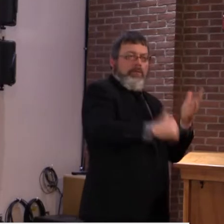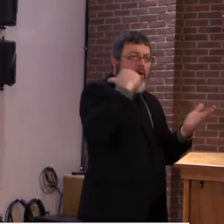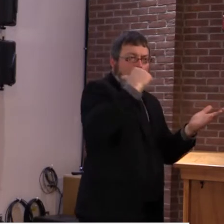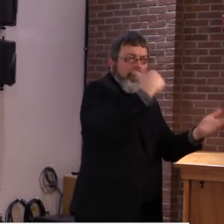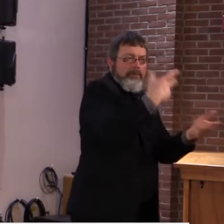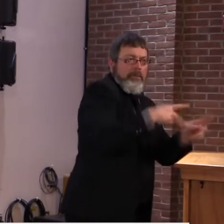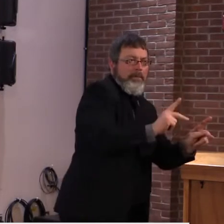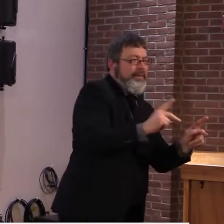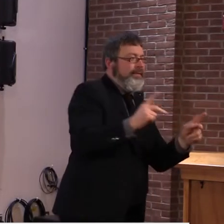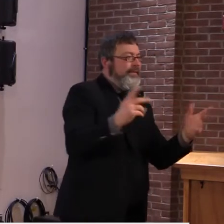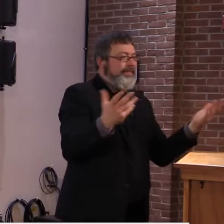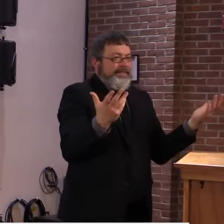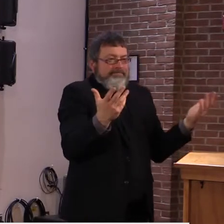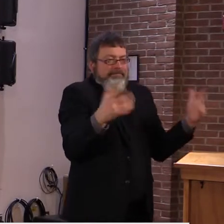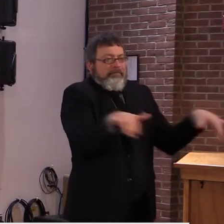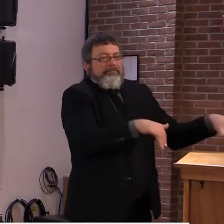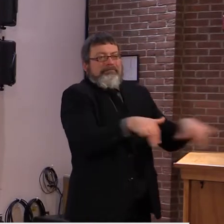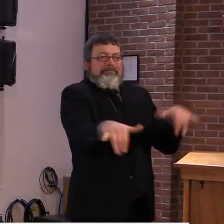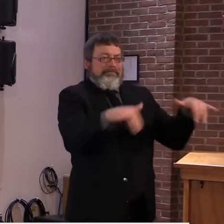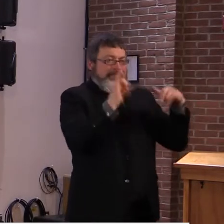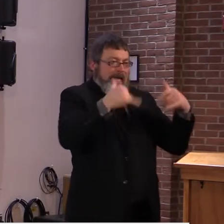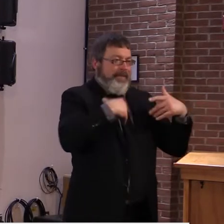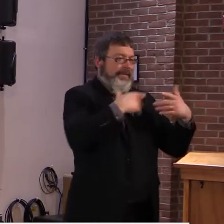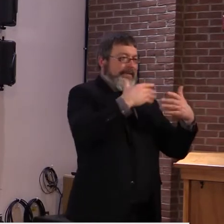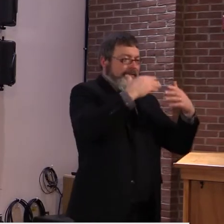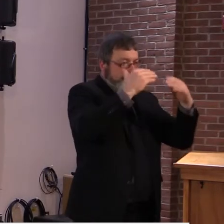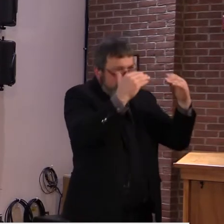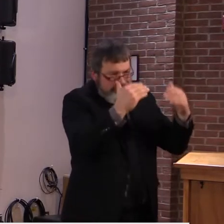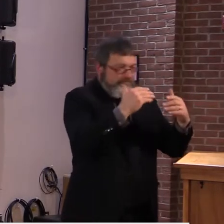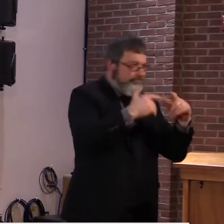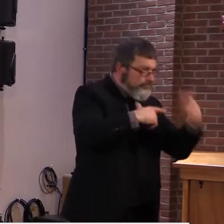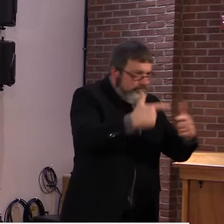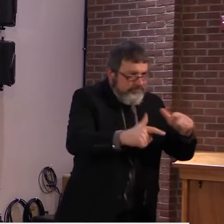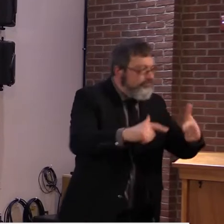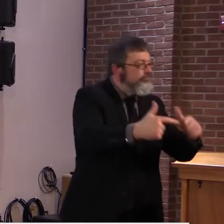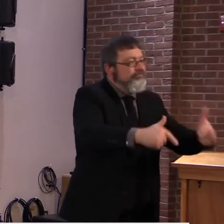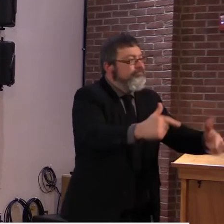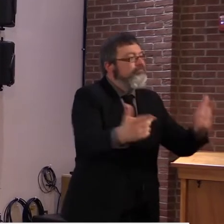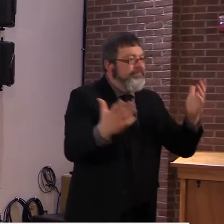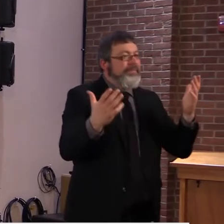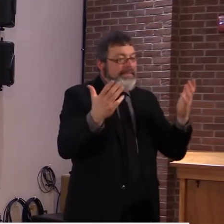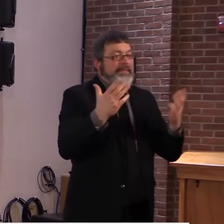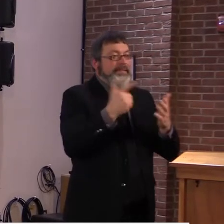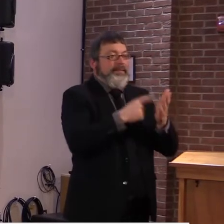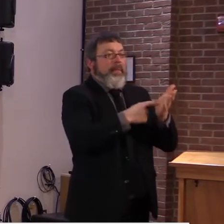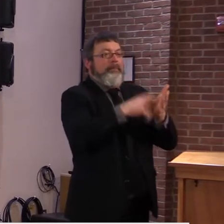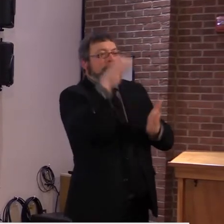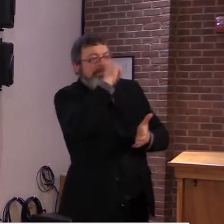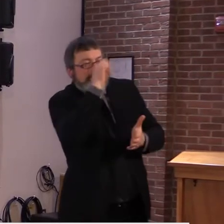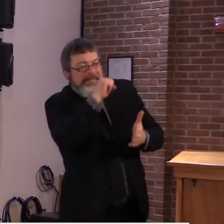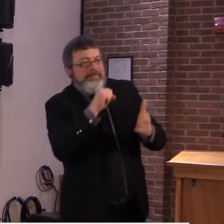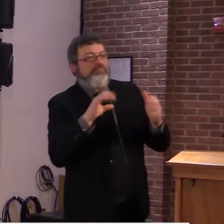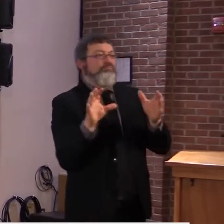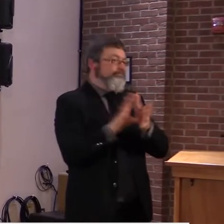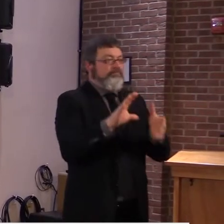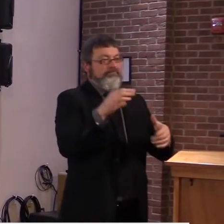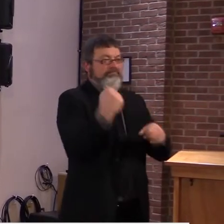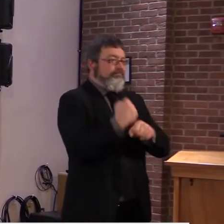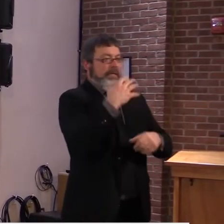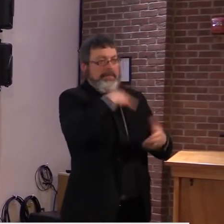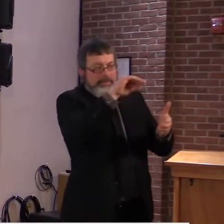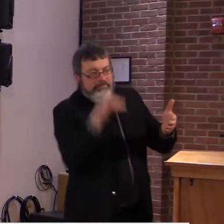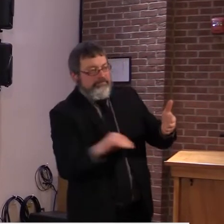challenged with staffing issues. But I do want to stress the fact that, you know, we're actually three times the rate of use of